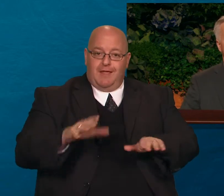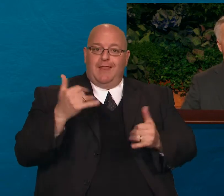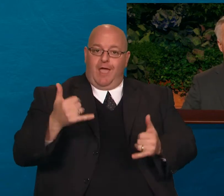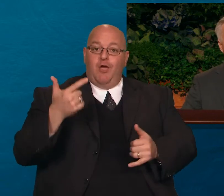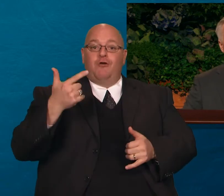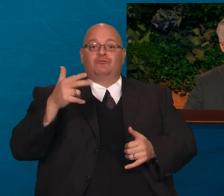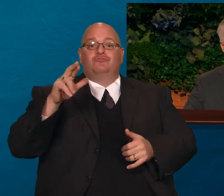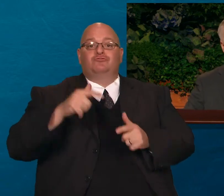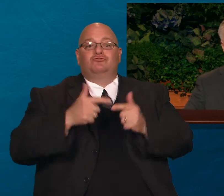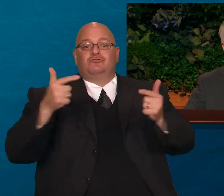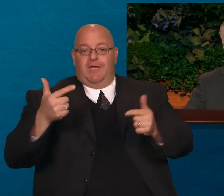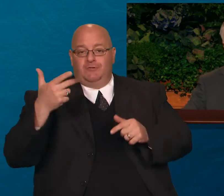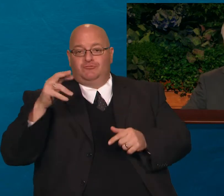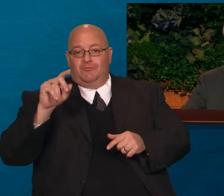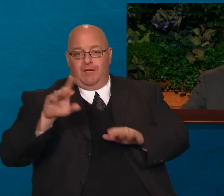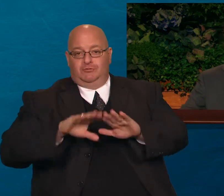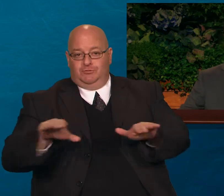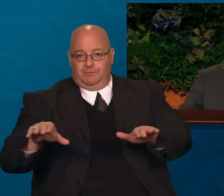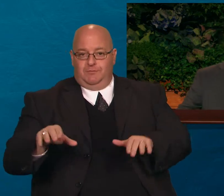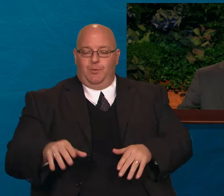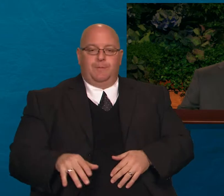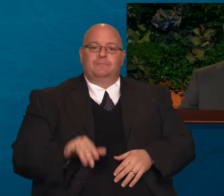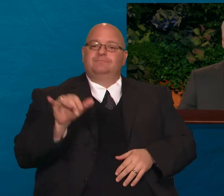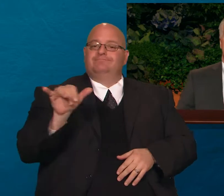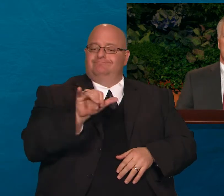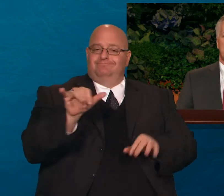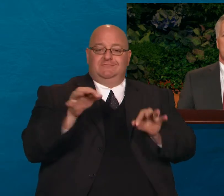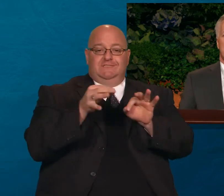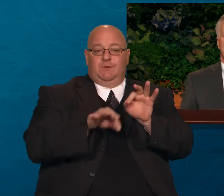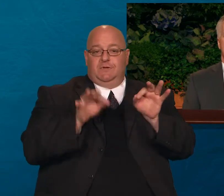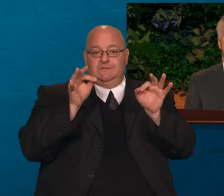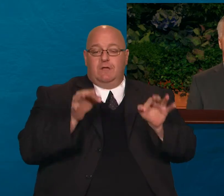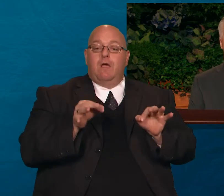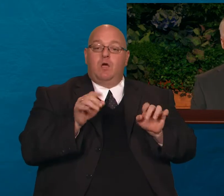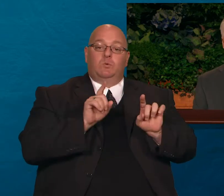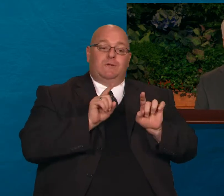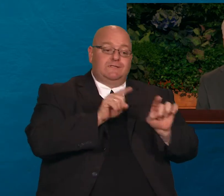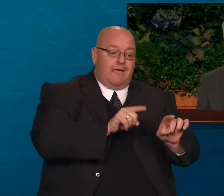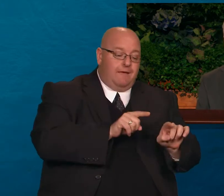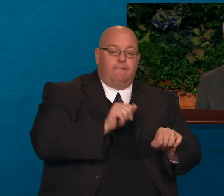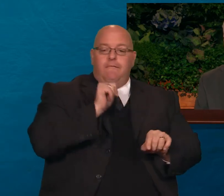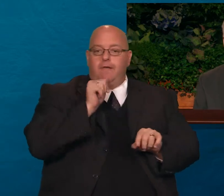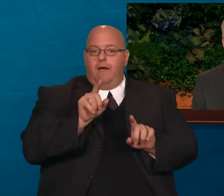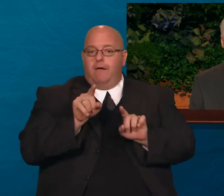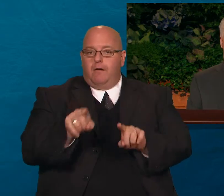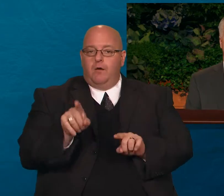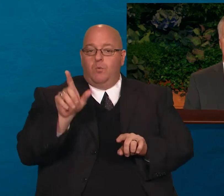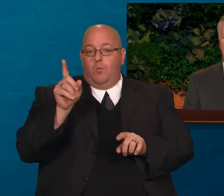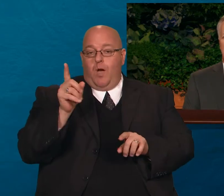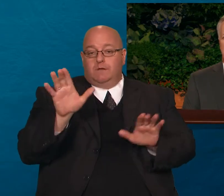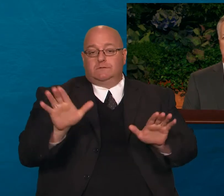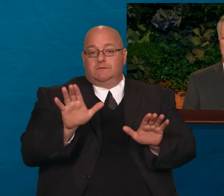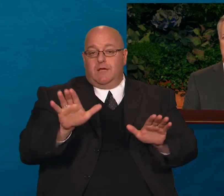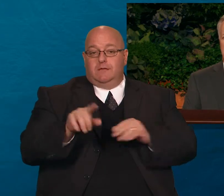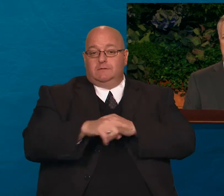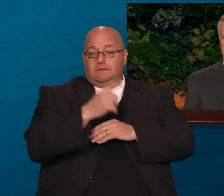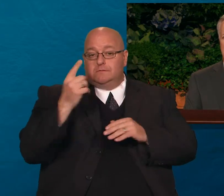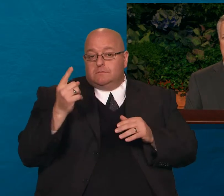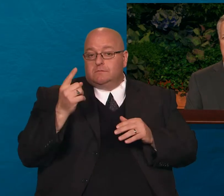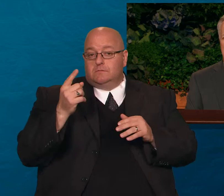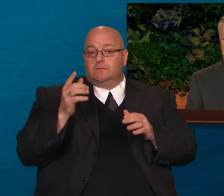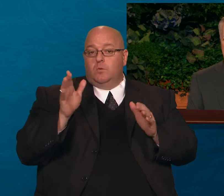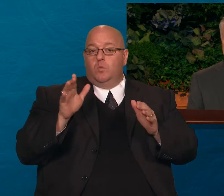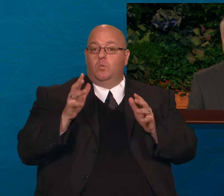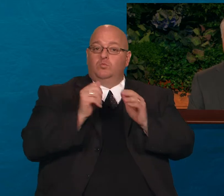now great-grandchildren. Just as the simple decision to attend or not attend one of their Sabbath day worship meetings